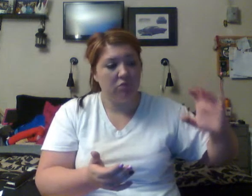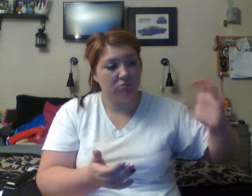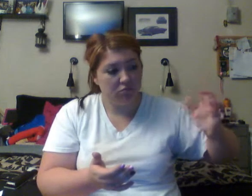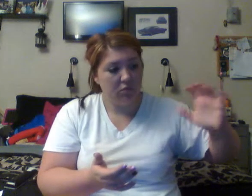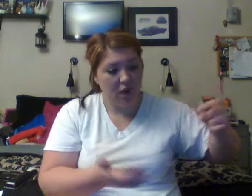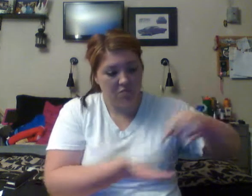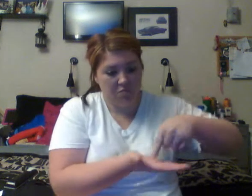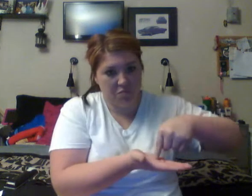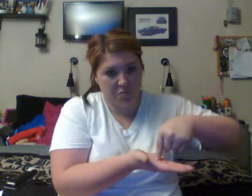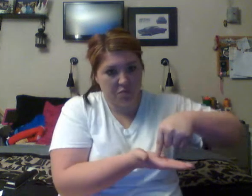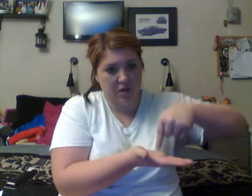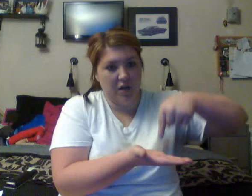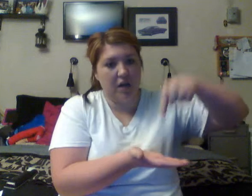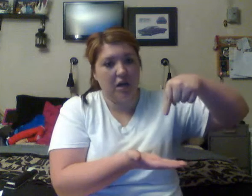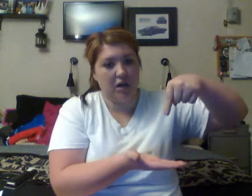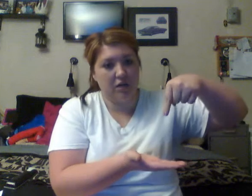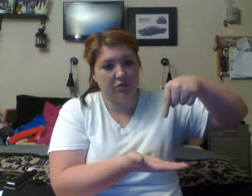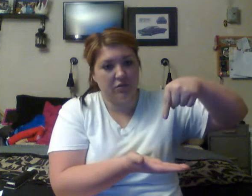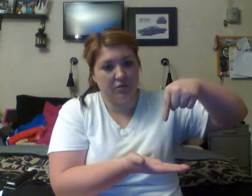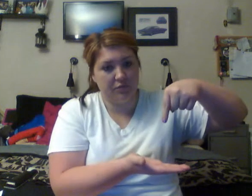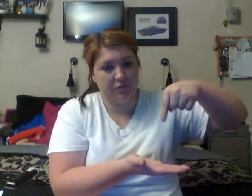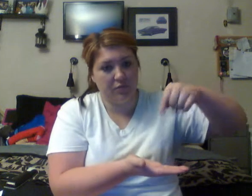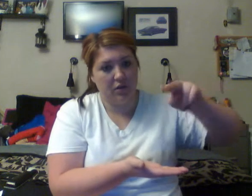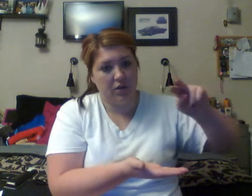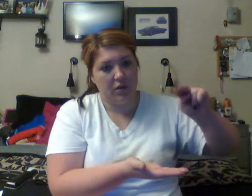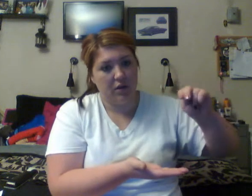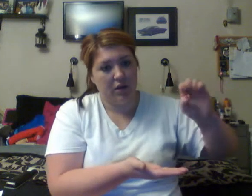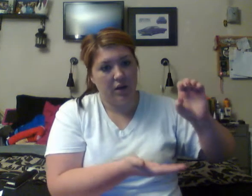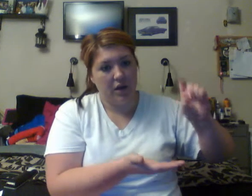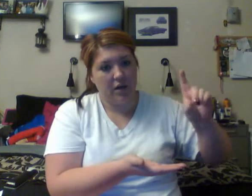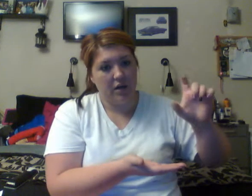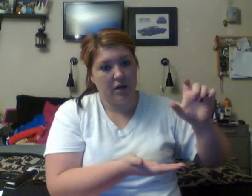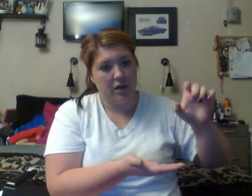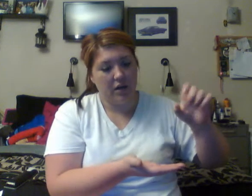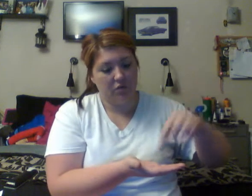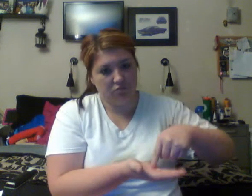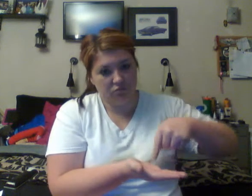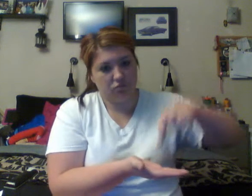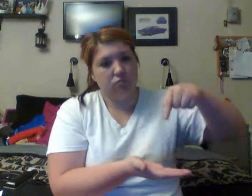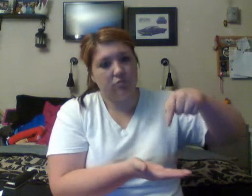your wheel and you turn it up so that the needle comes out of your material. You take your fabric